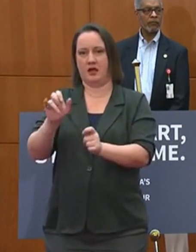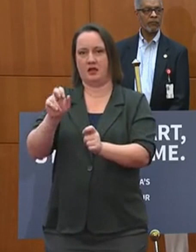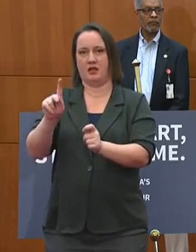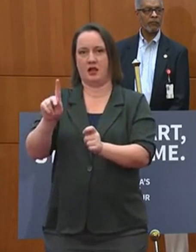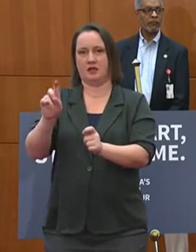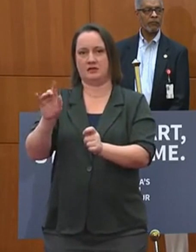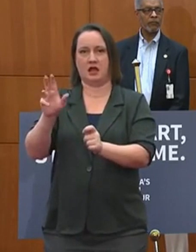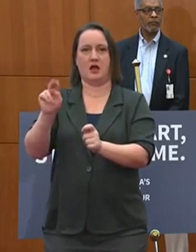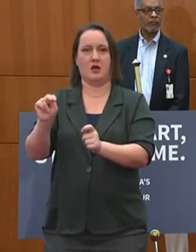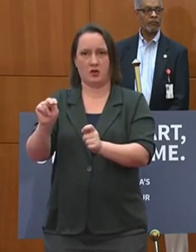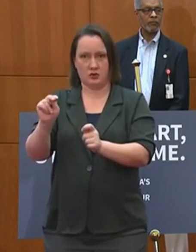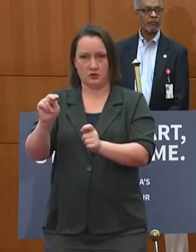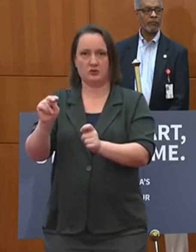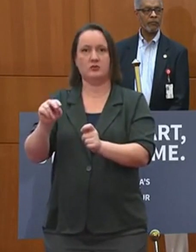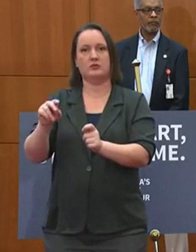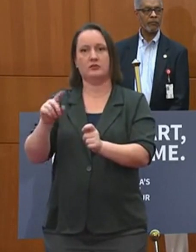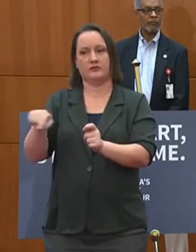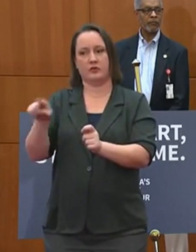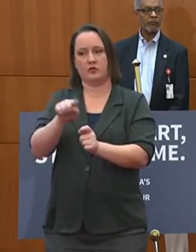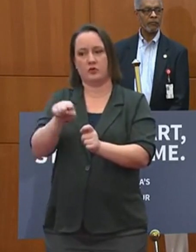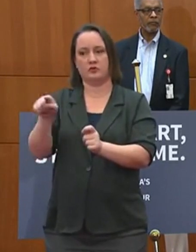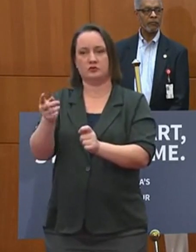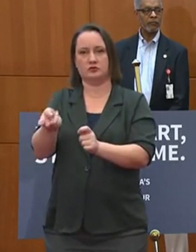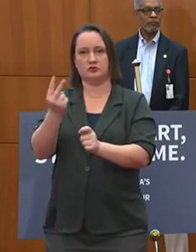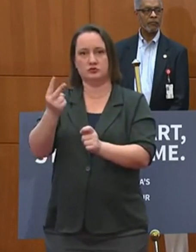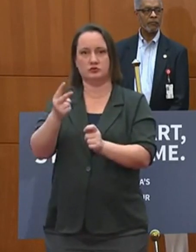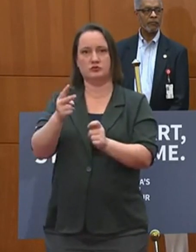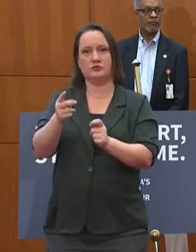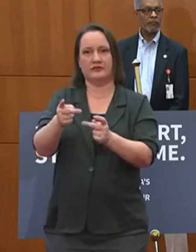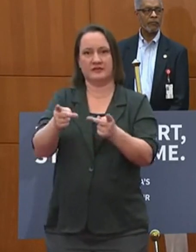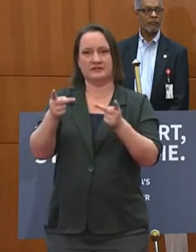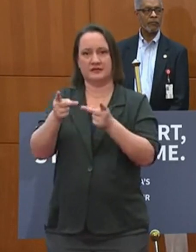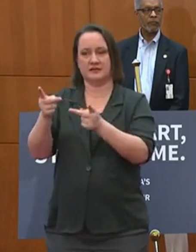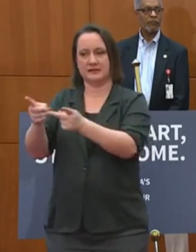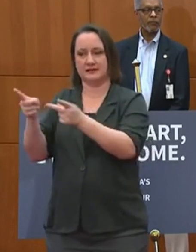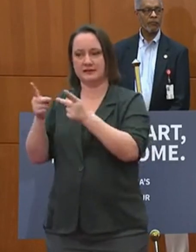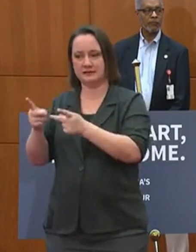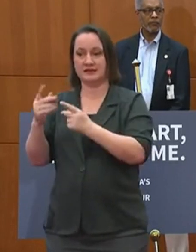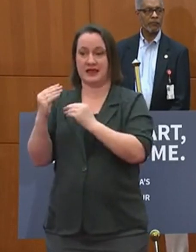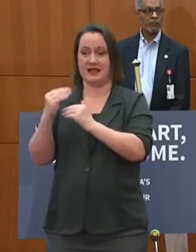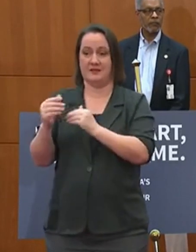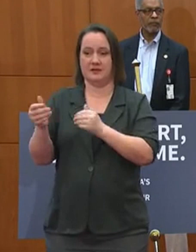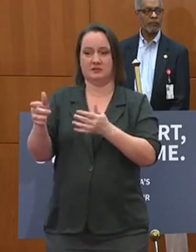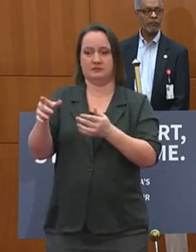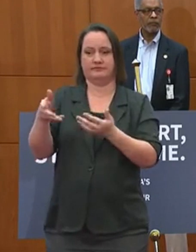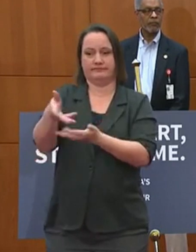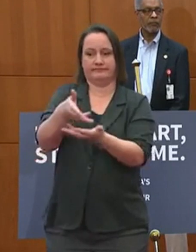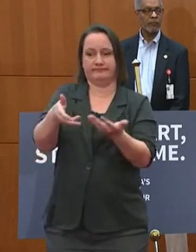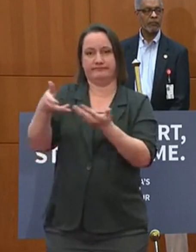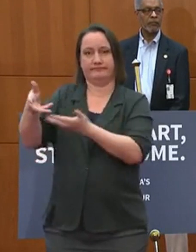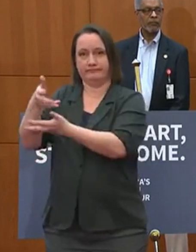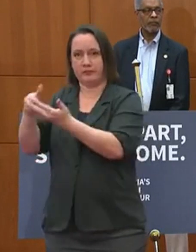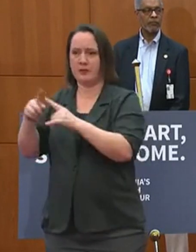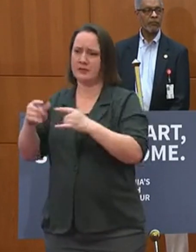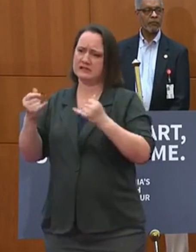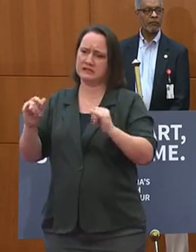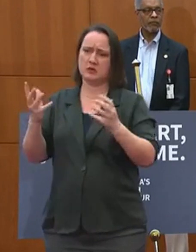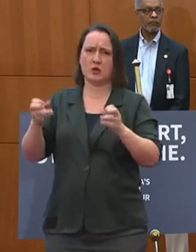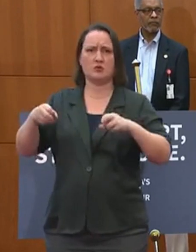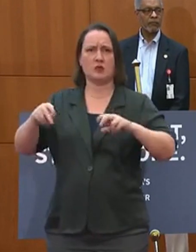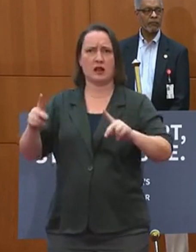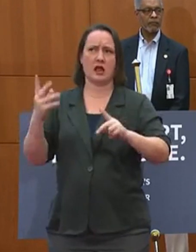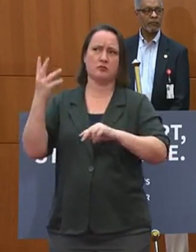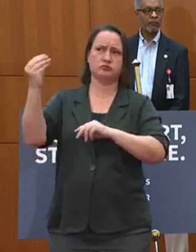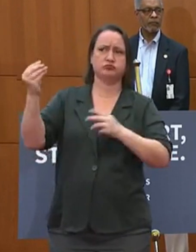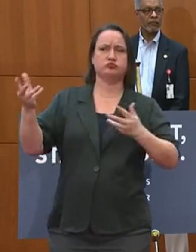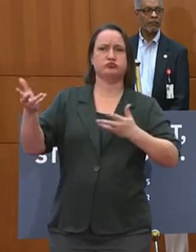facilities, and that limits any movement by the inmates, but we still want to allow them out for